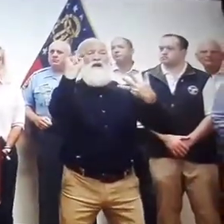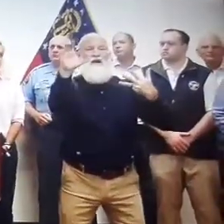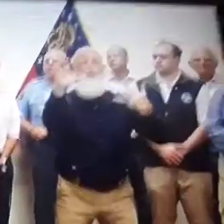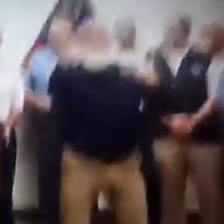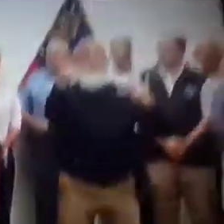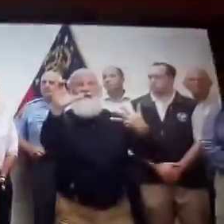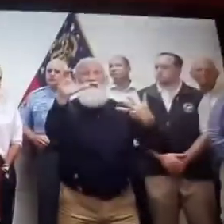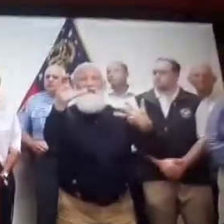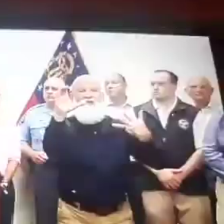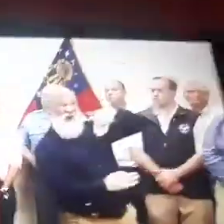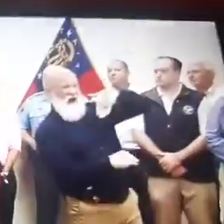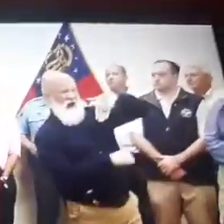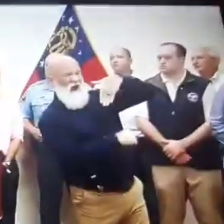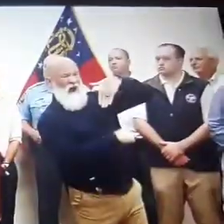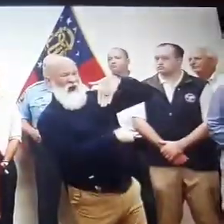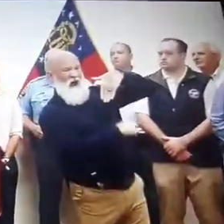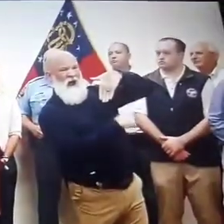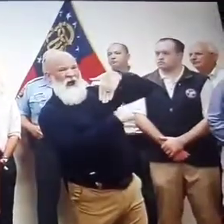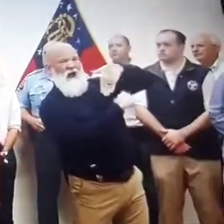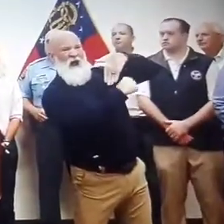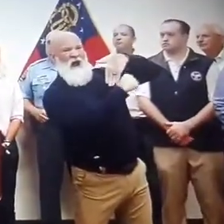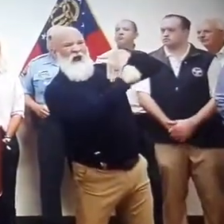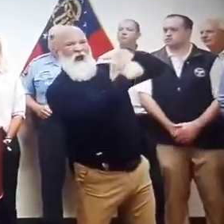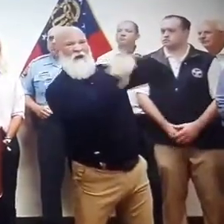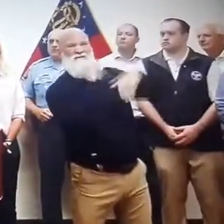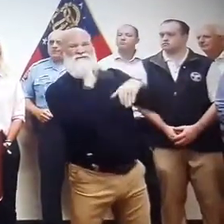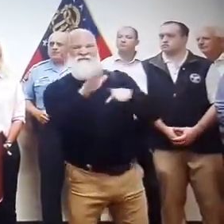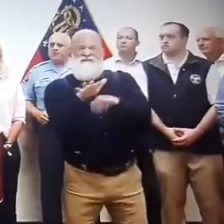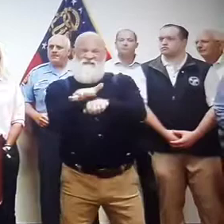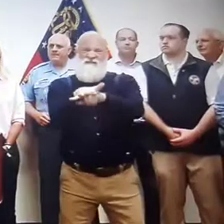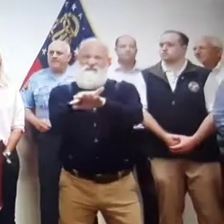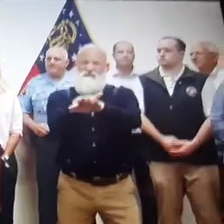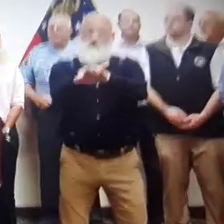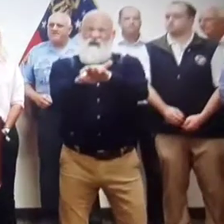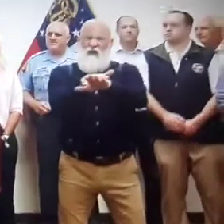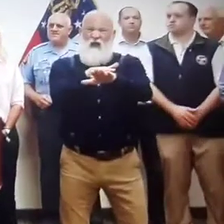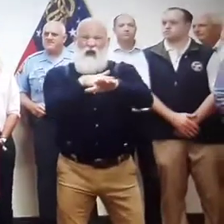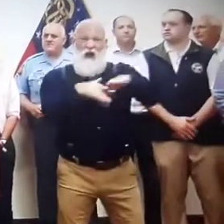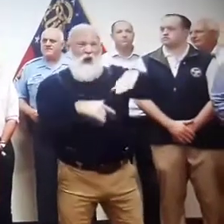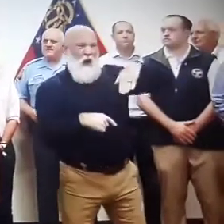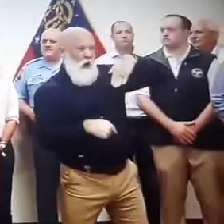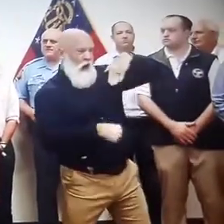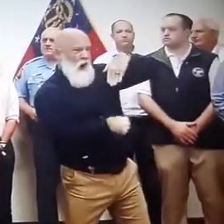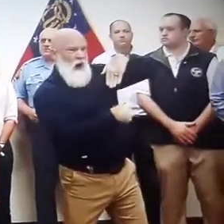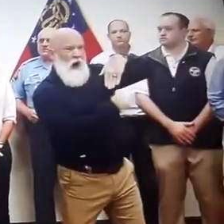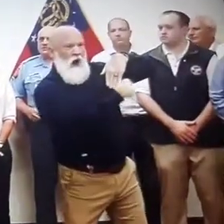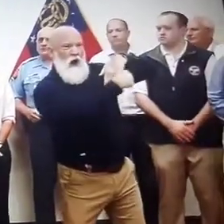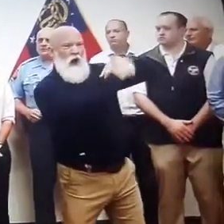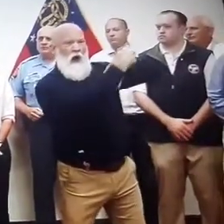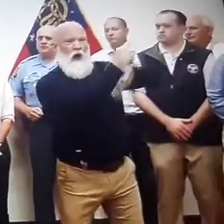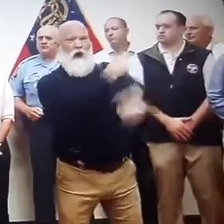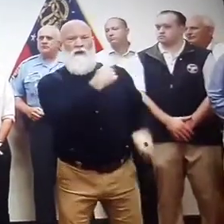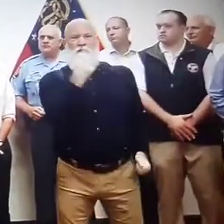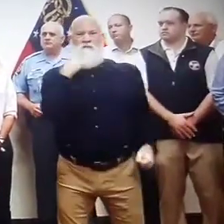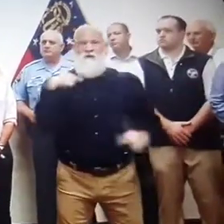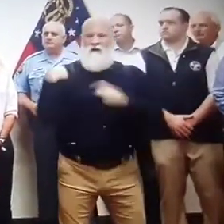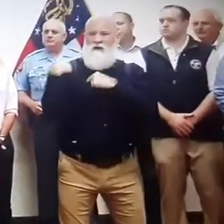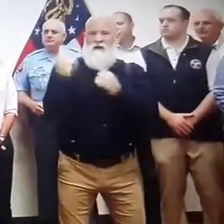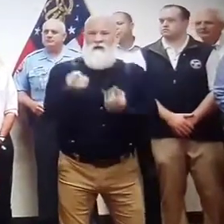government response in front of us. This response, not only in Georgia, but